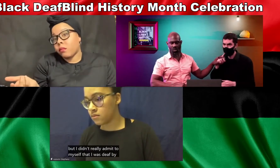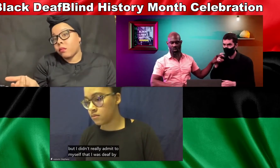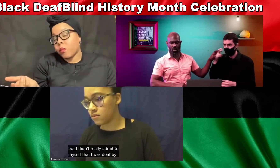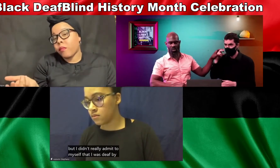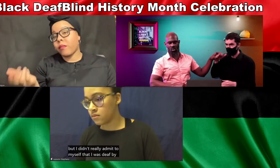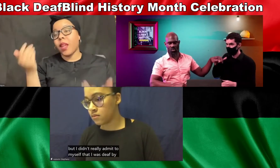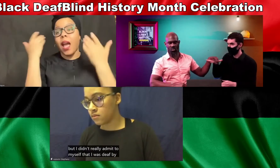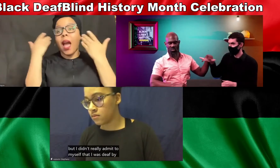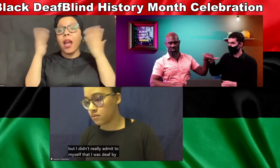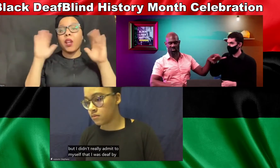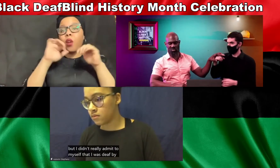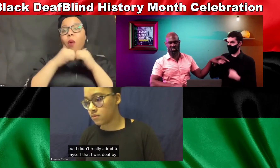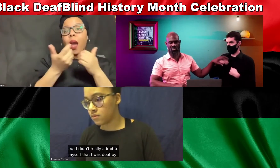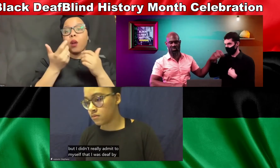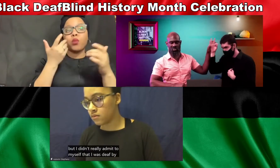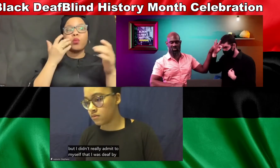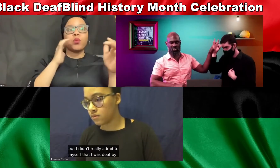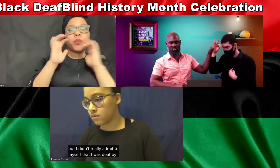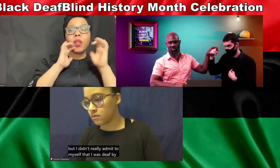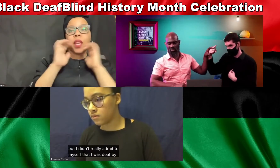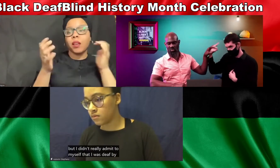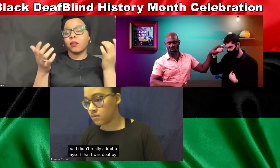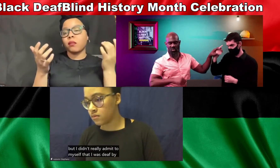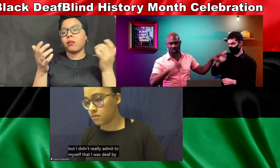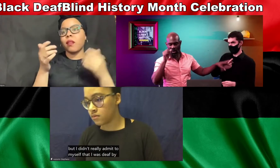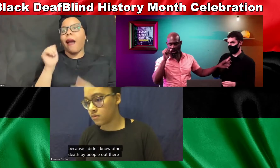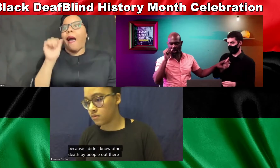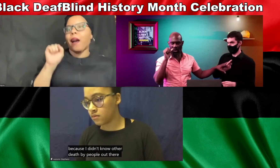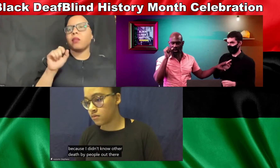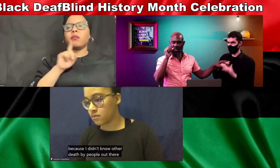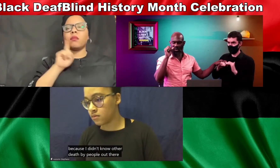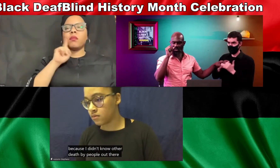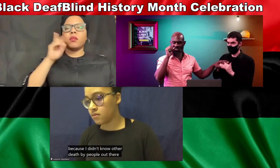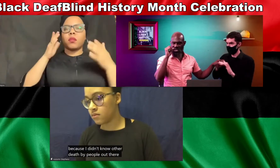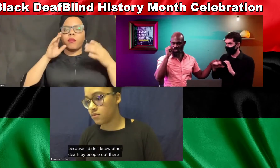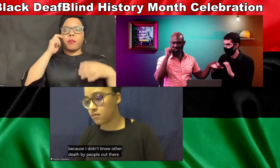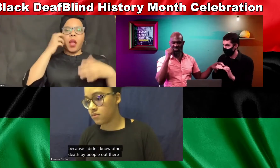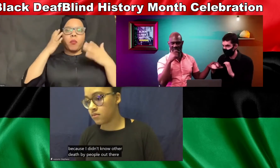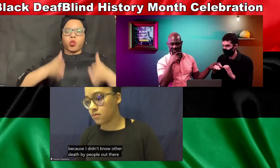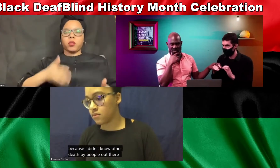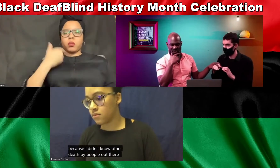out there. I didn't know how to communicate